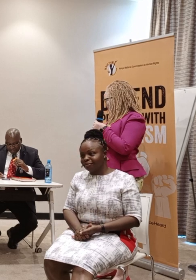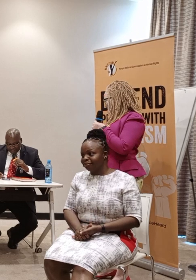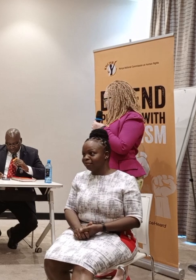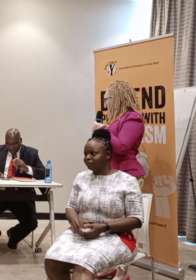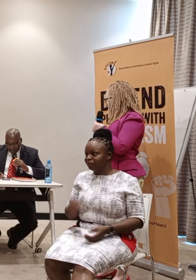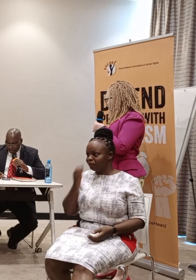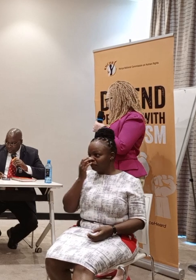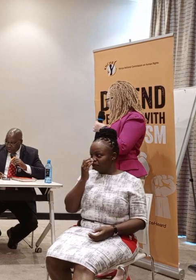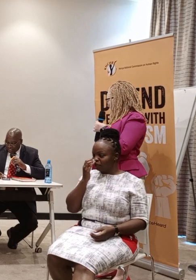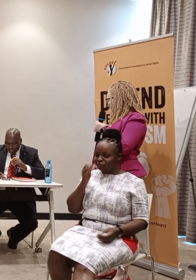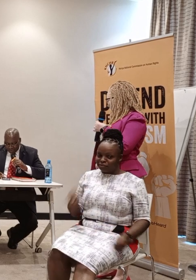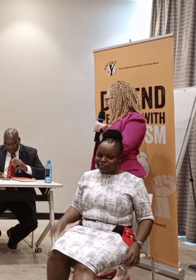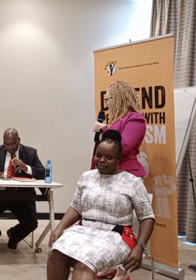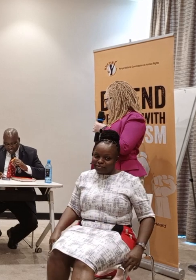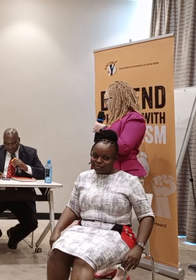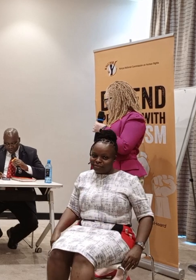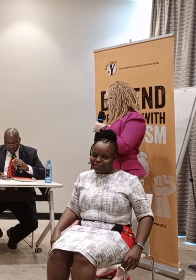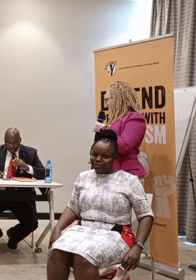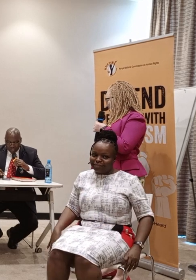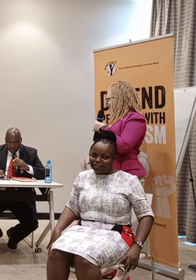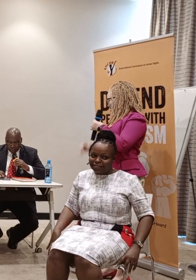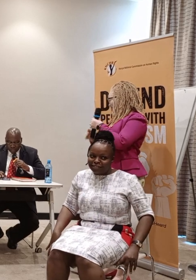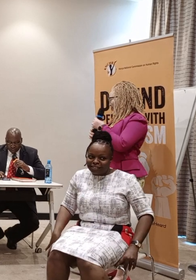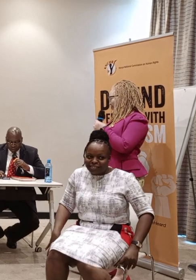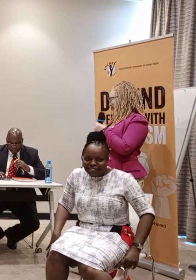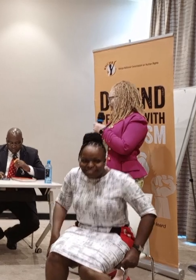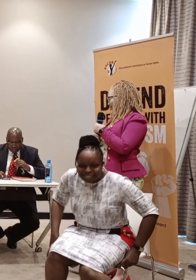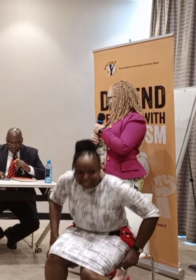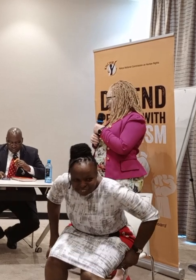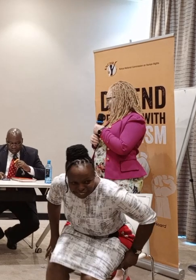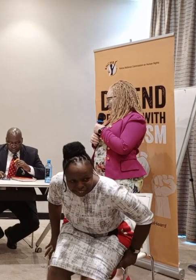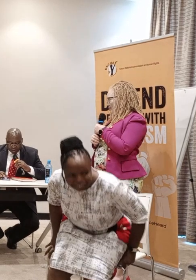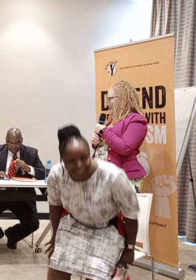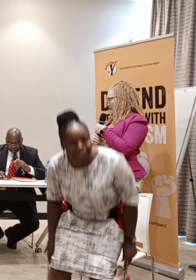I think Mheshimiwa, with those examples, I just wanted to give one.